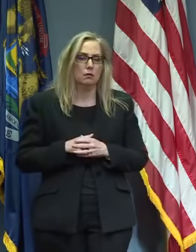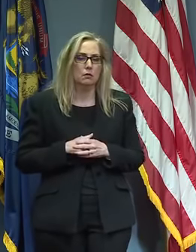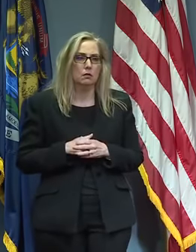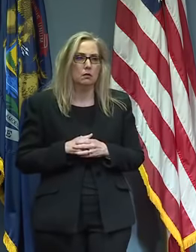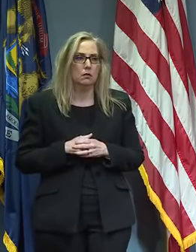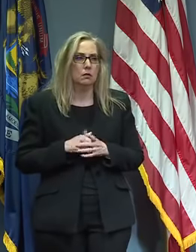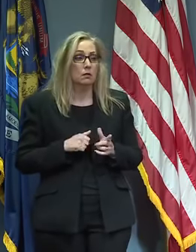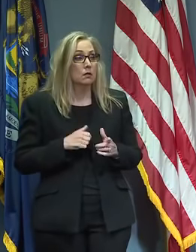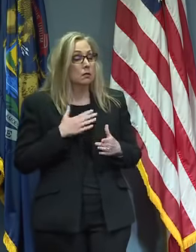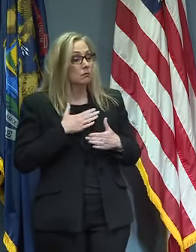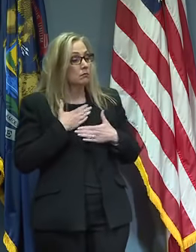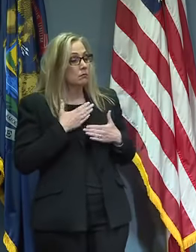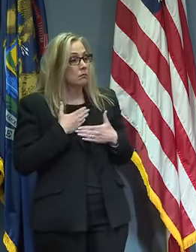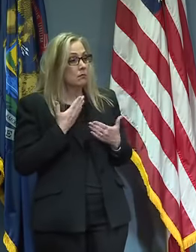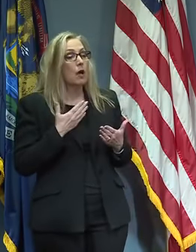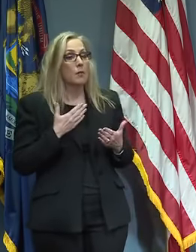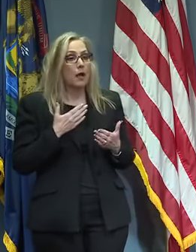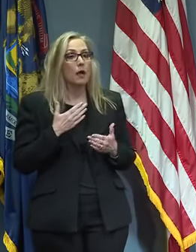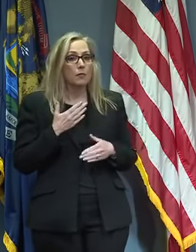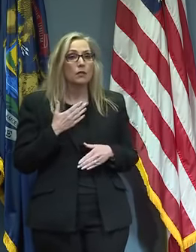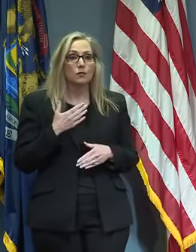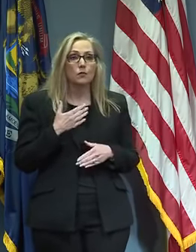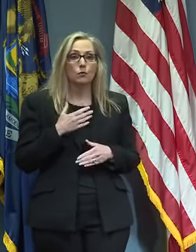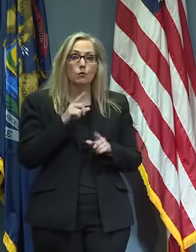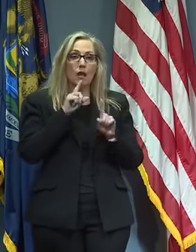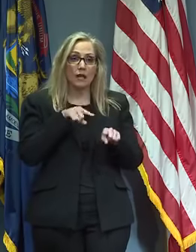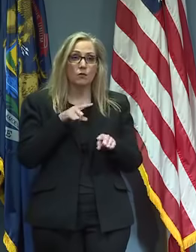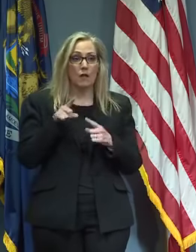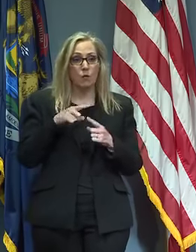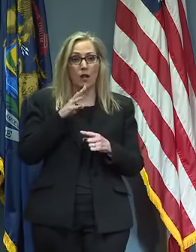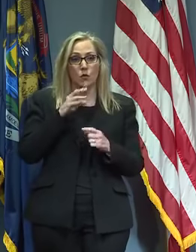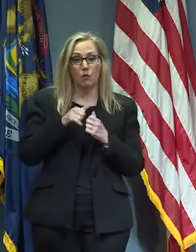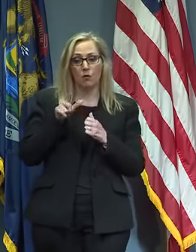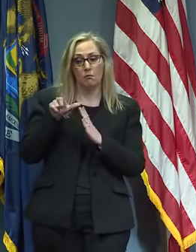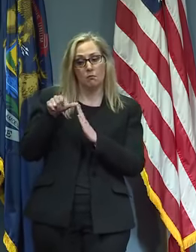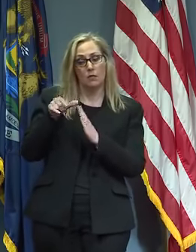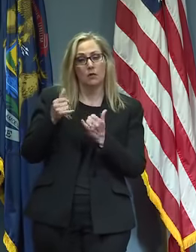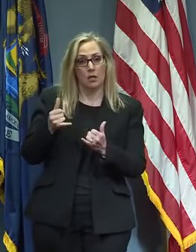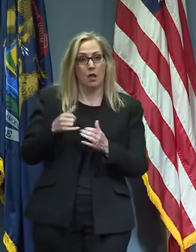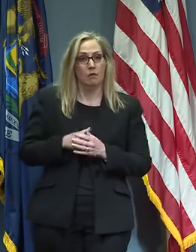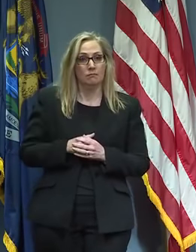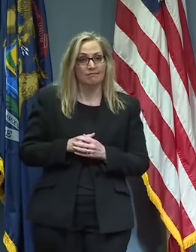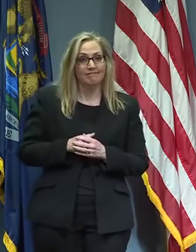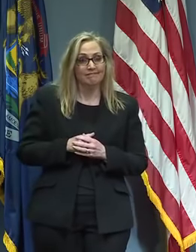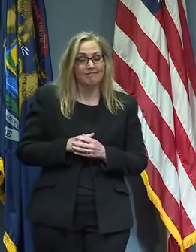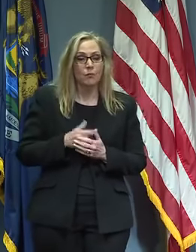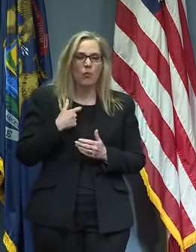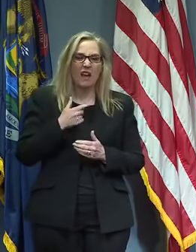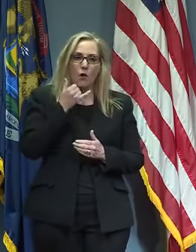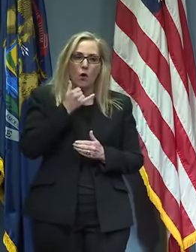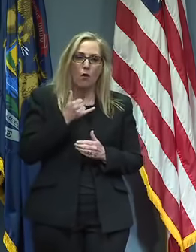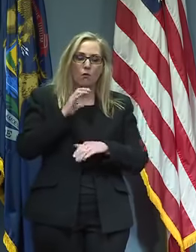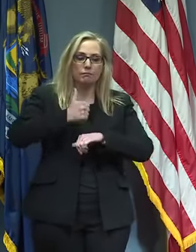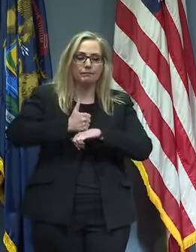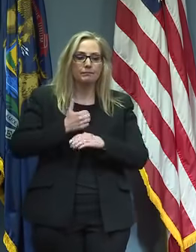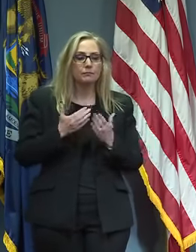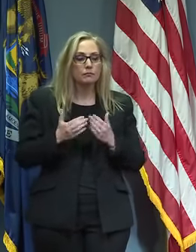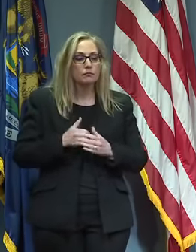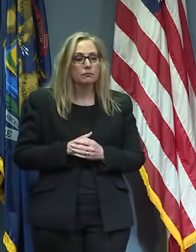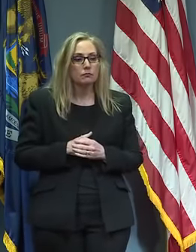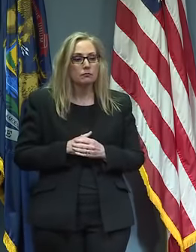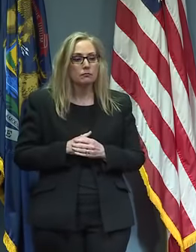I'm happy to answer those questions when I talk to him later today. We've got a call scheduled for a little bit. I guess I would just point out